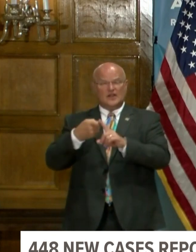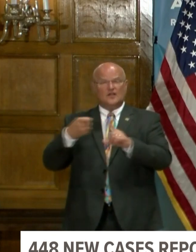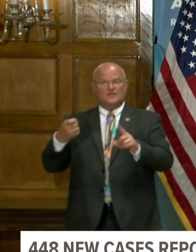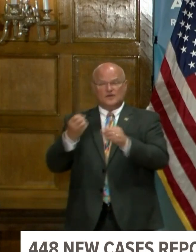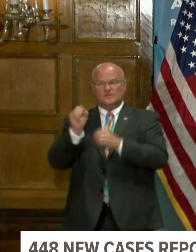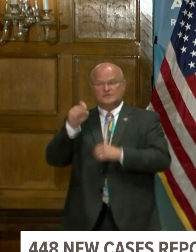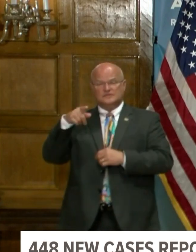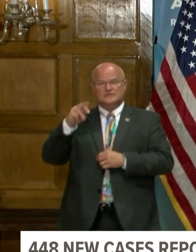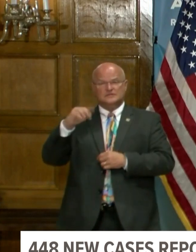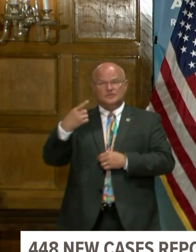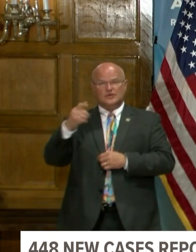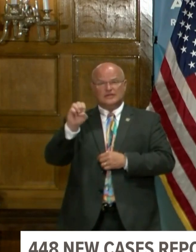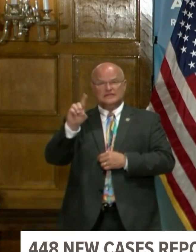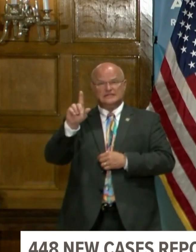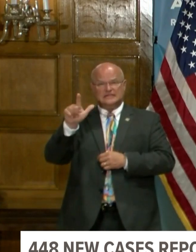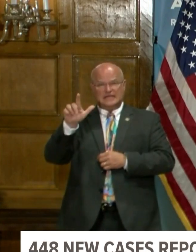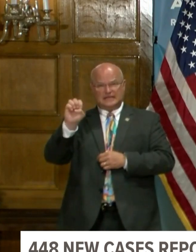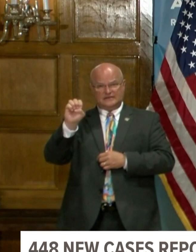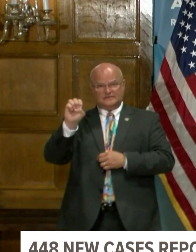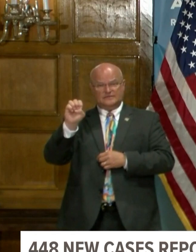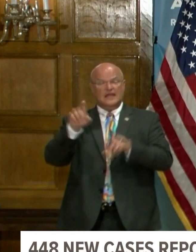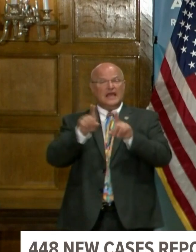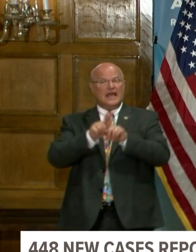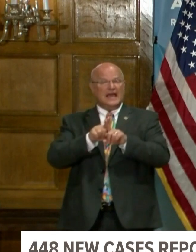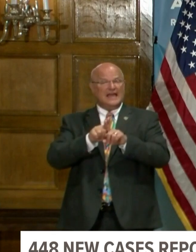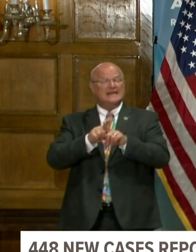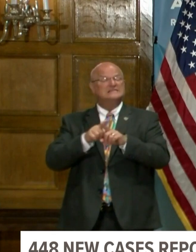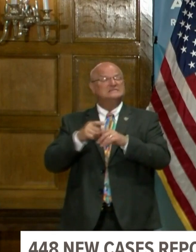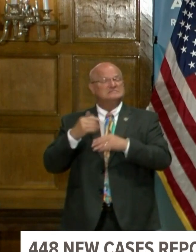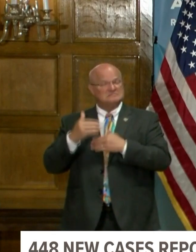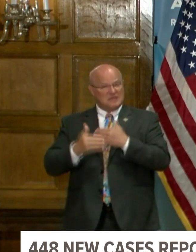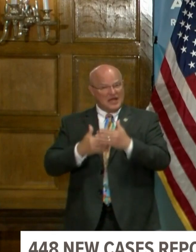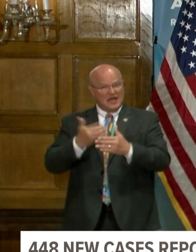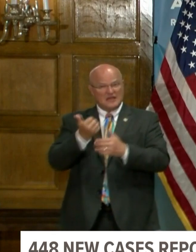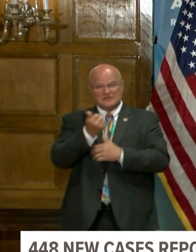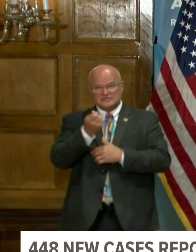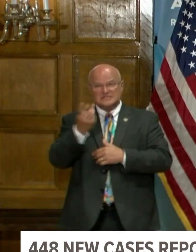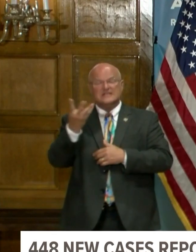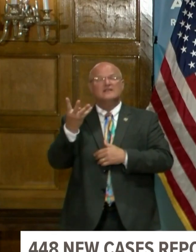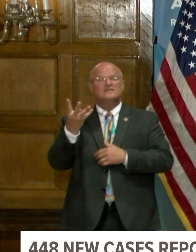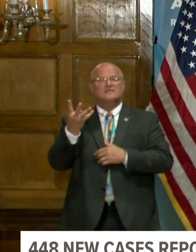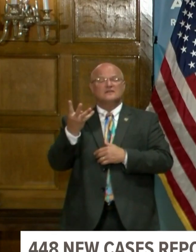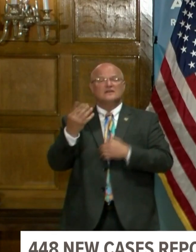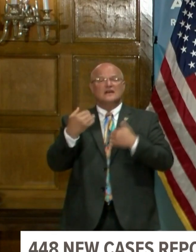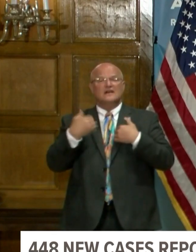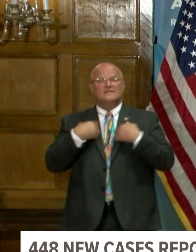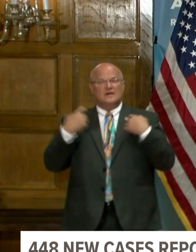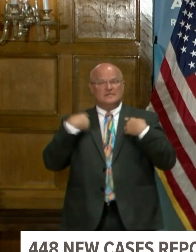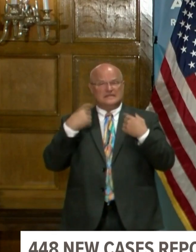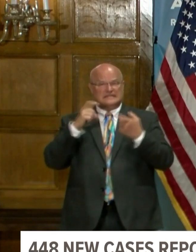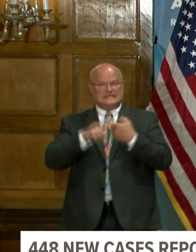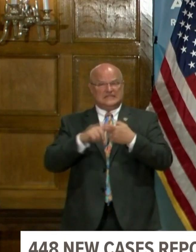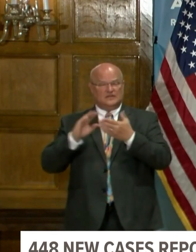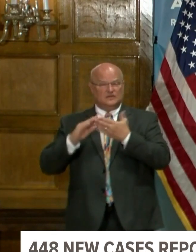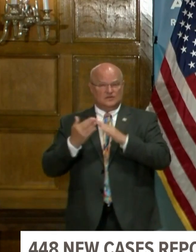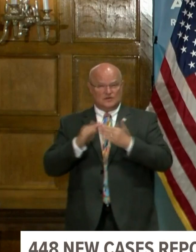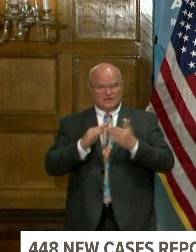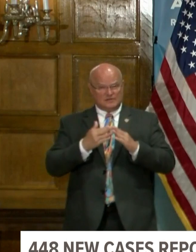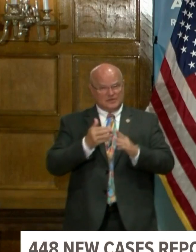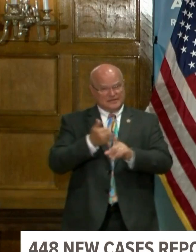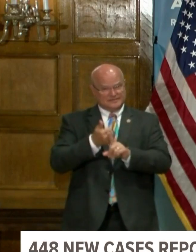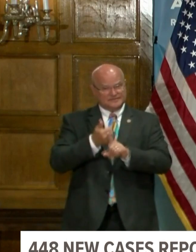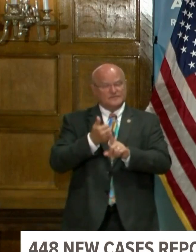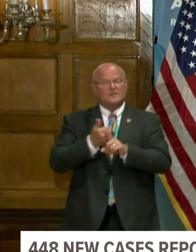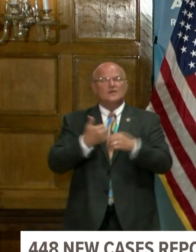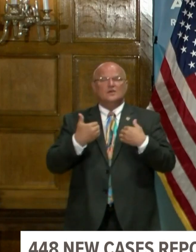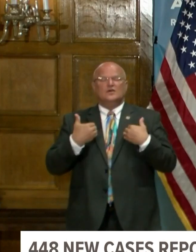from Springdale. As has been the pattern, a number of them have been from the Latino community.